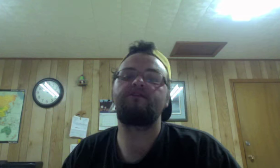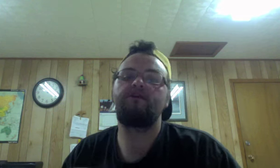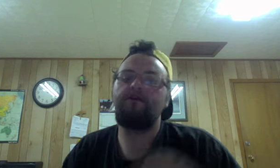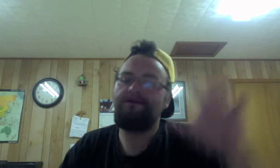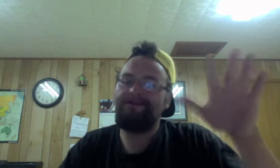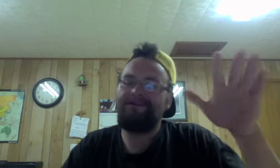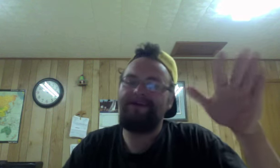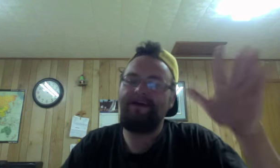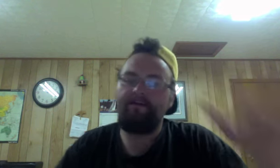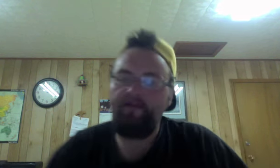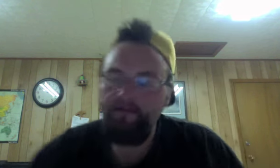kind of